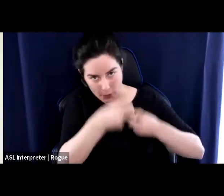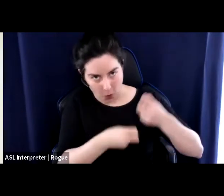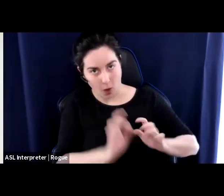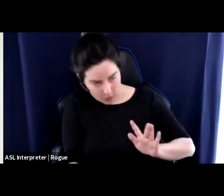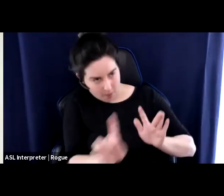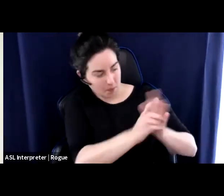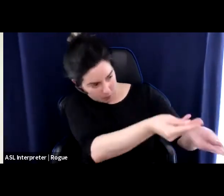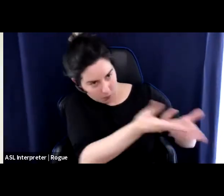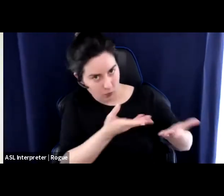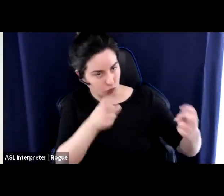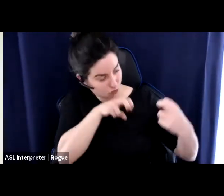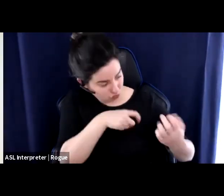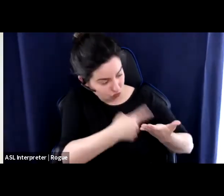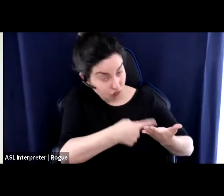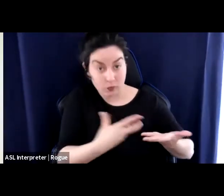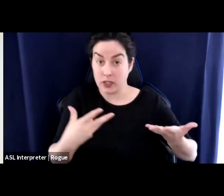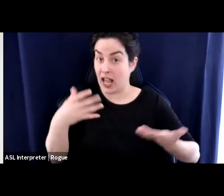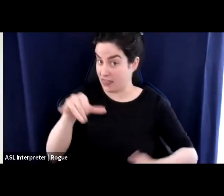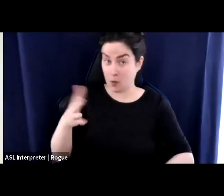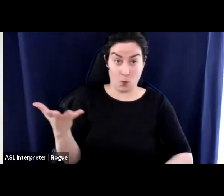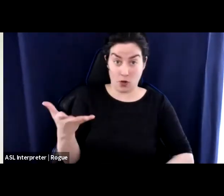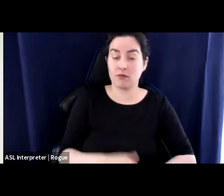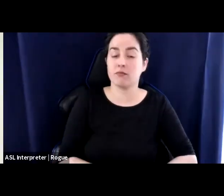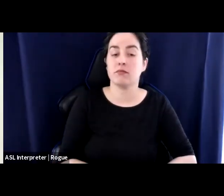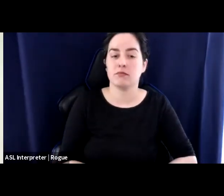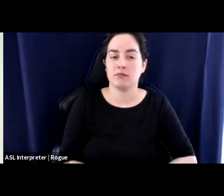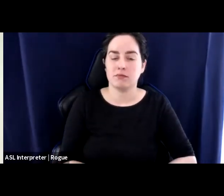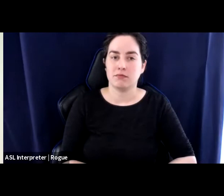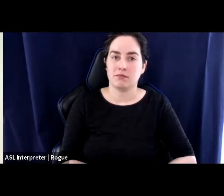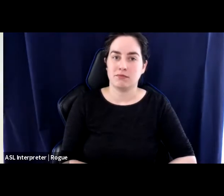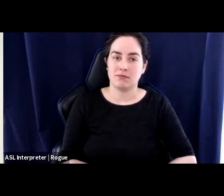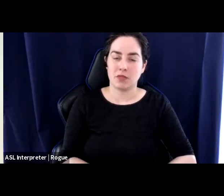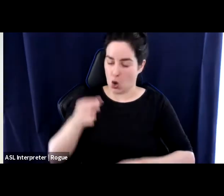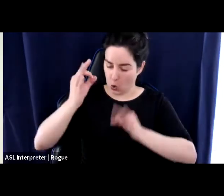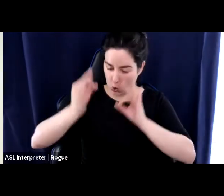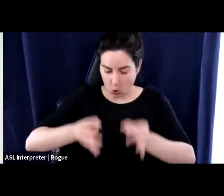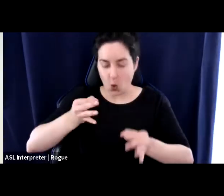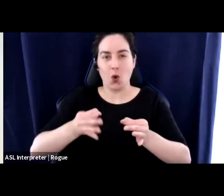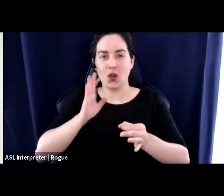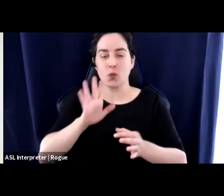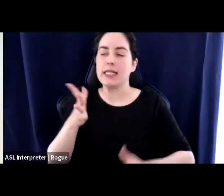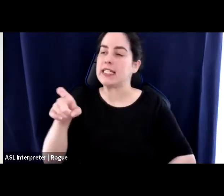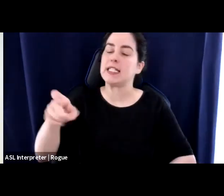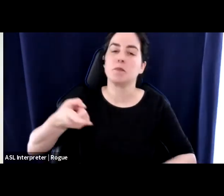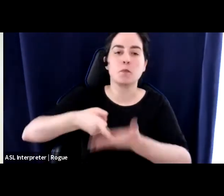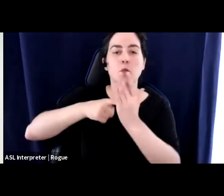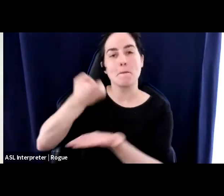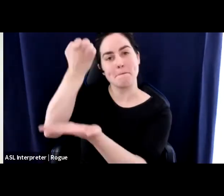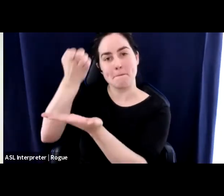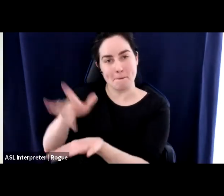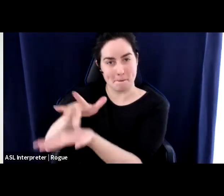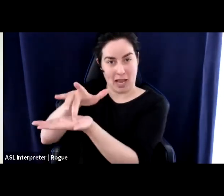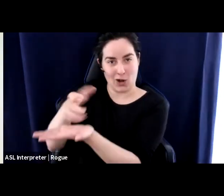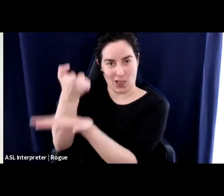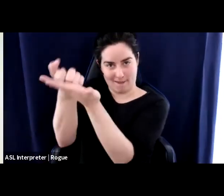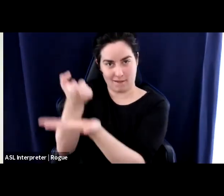us. And that is the over-reliance by courts and tribunals on medical evidence and medical opinions